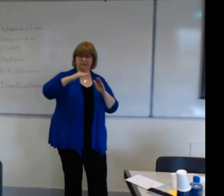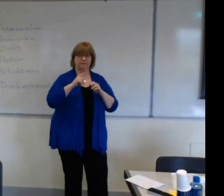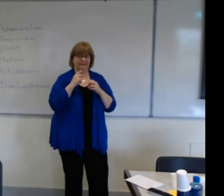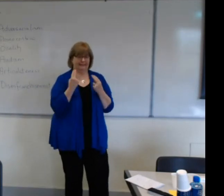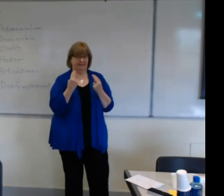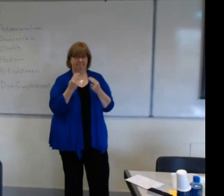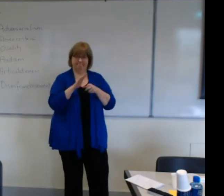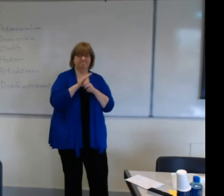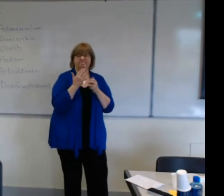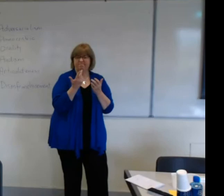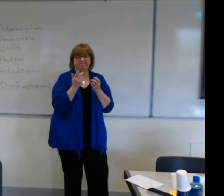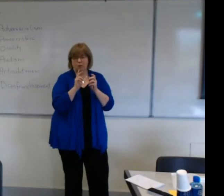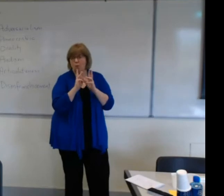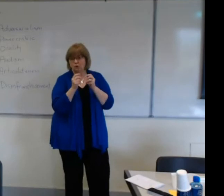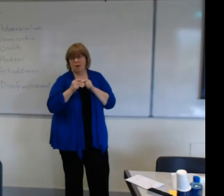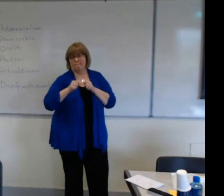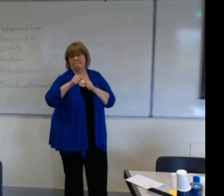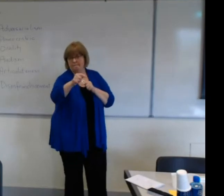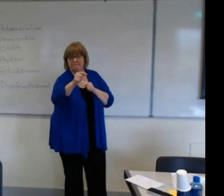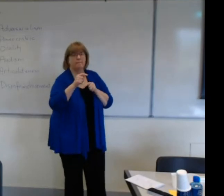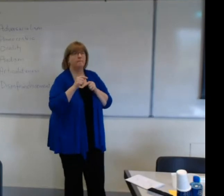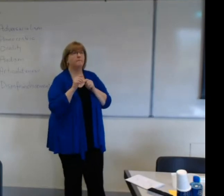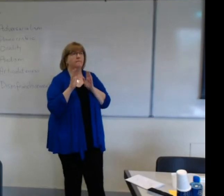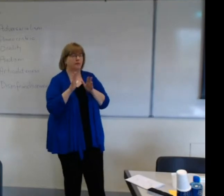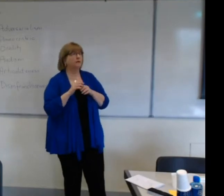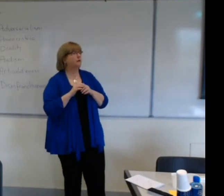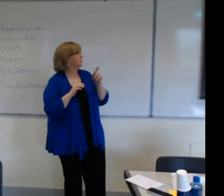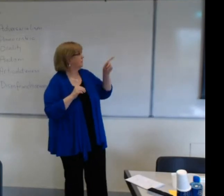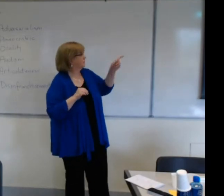train, who are getting training for interpreters, they're doing workshops on an ongoing basis.